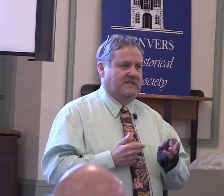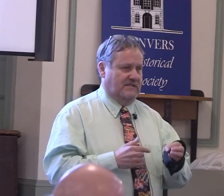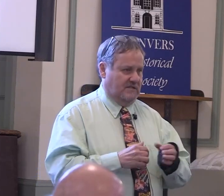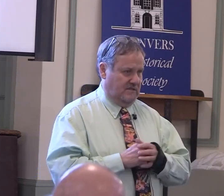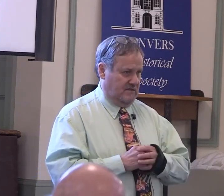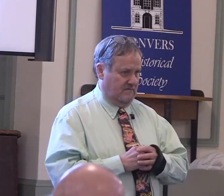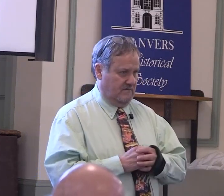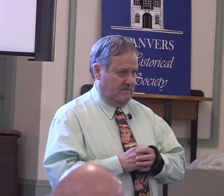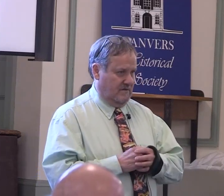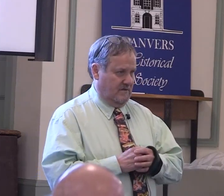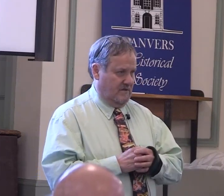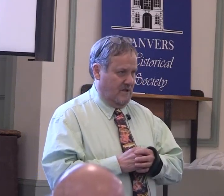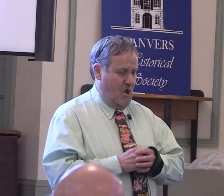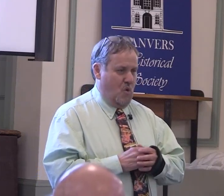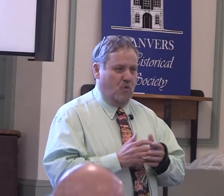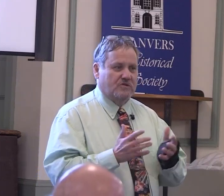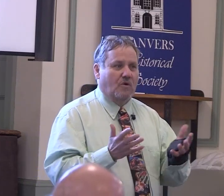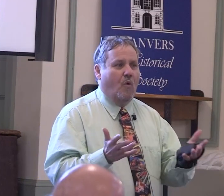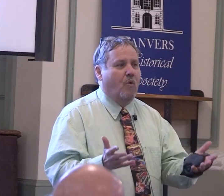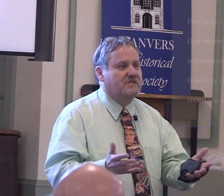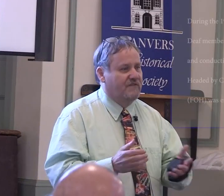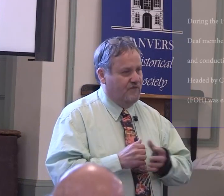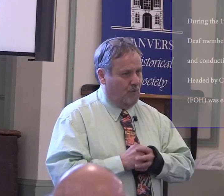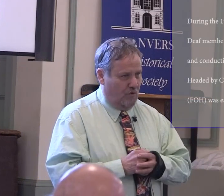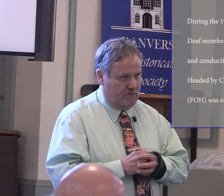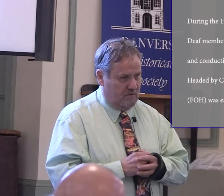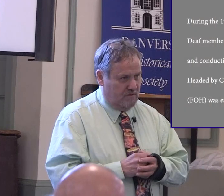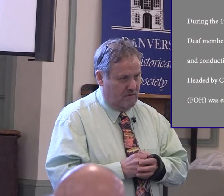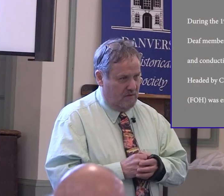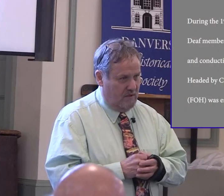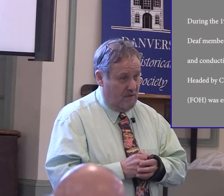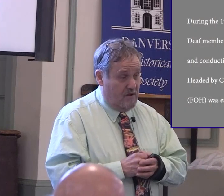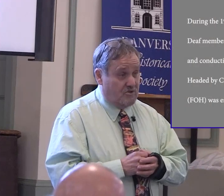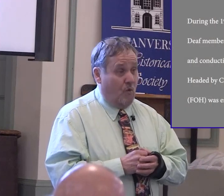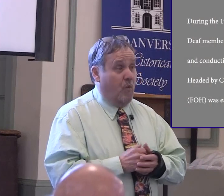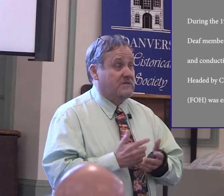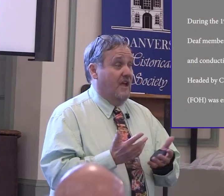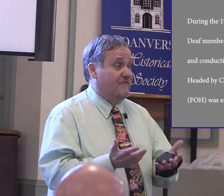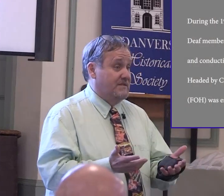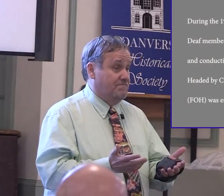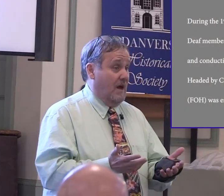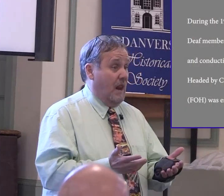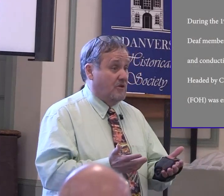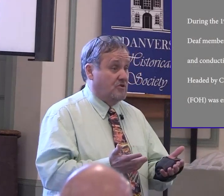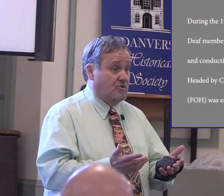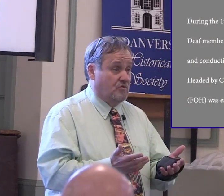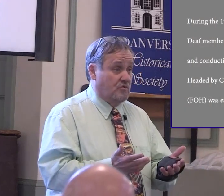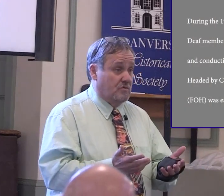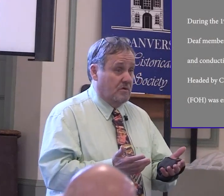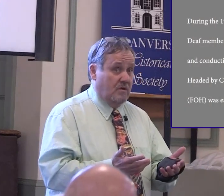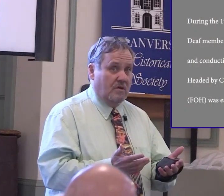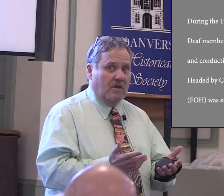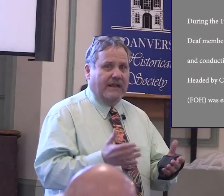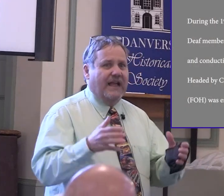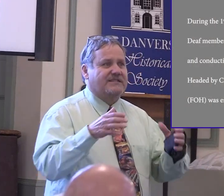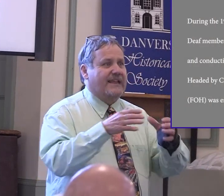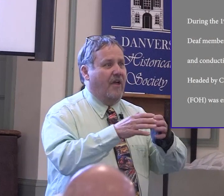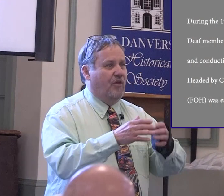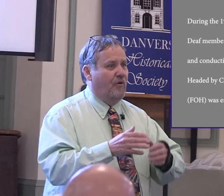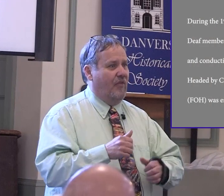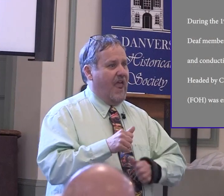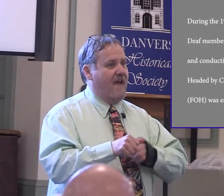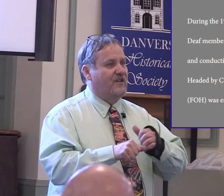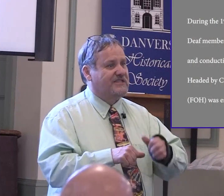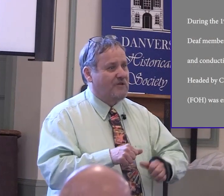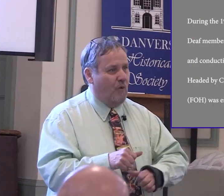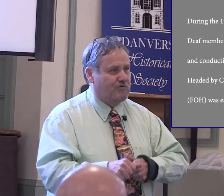in 1960. It was a whole different world. So what deaf people like to do, get